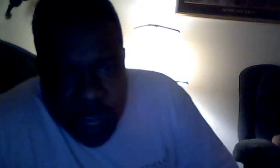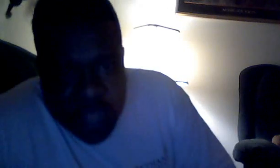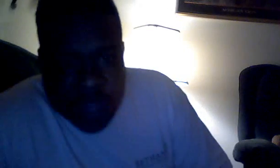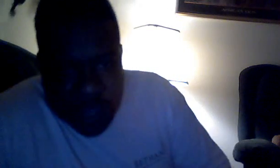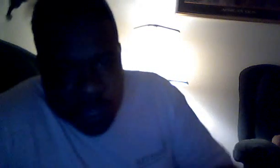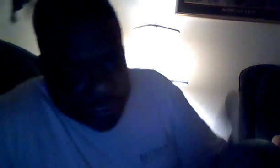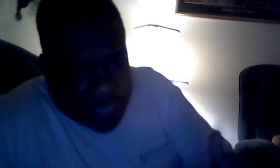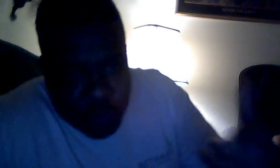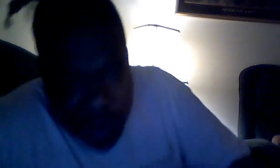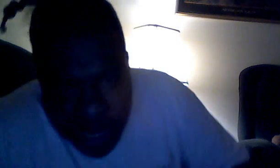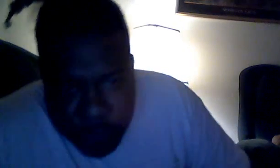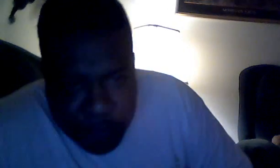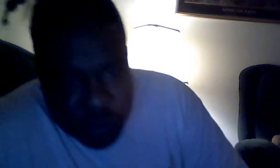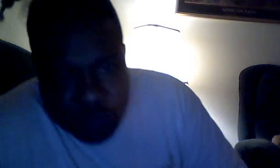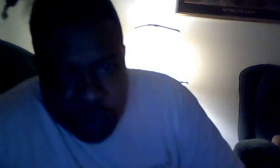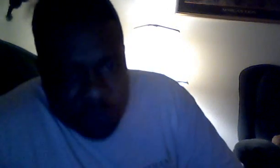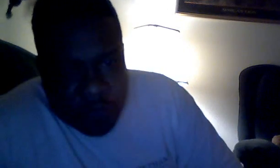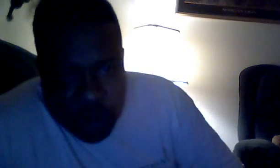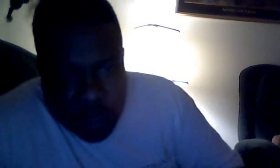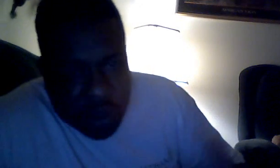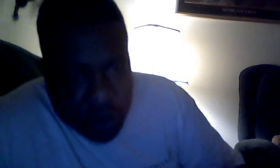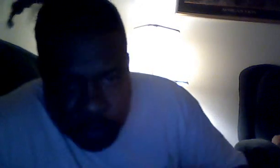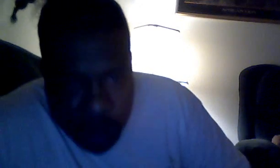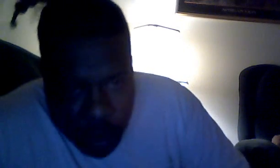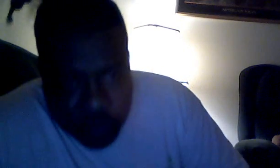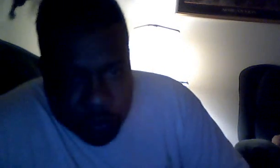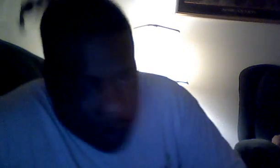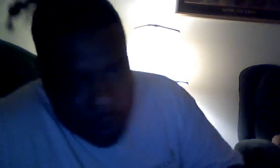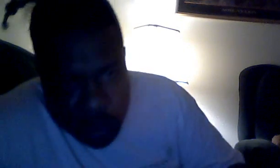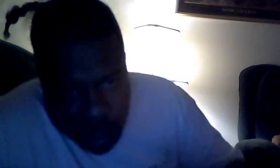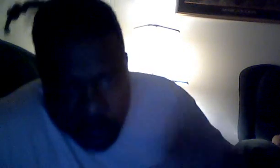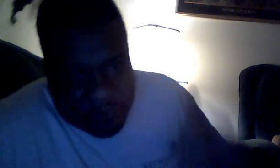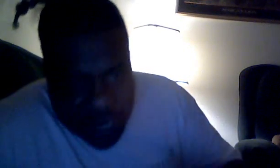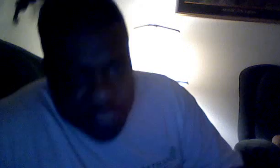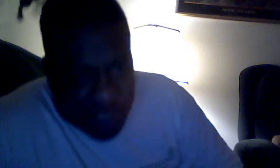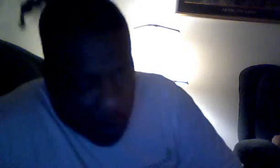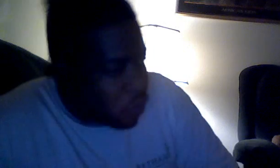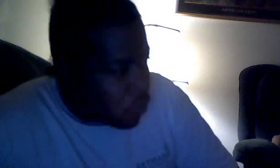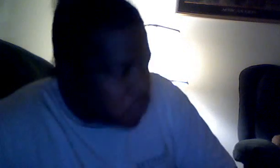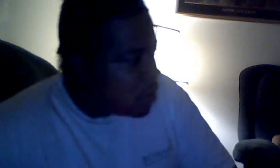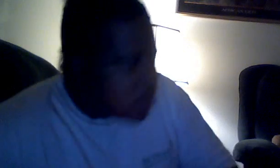That's everything. They be back up on they motherfucker upload of video.